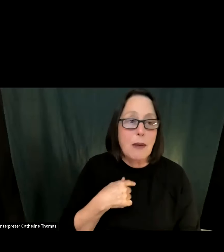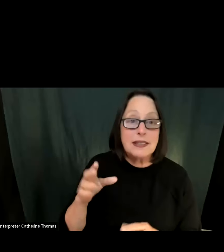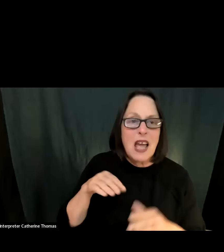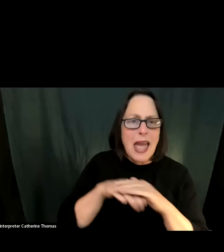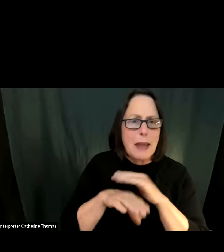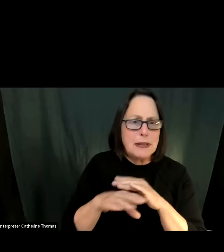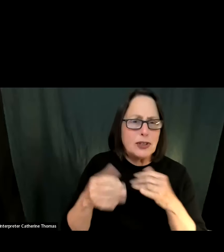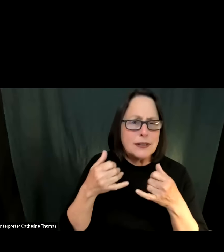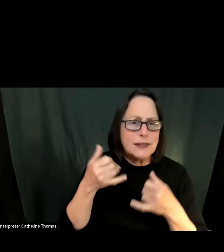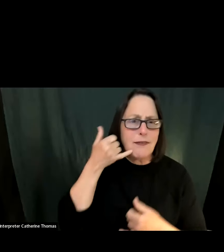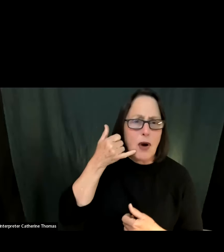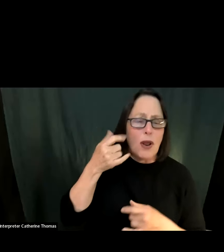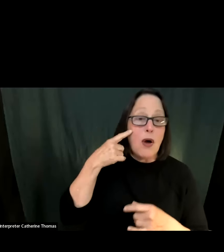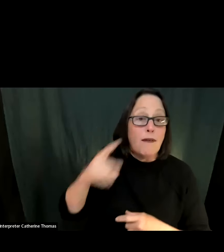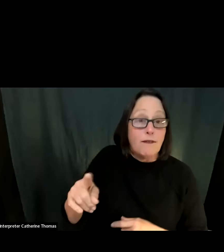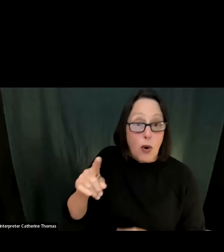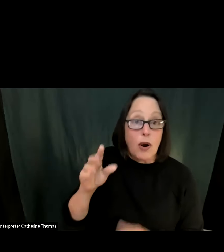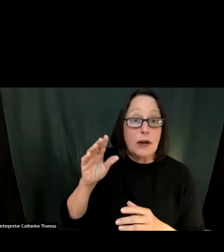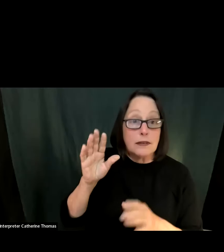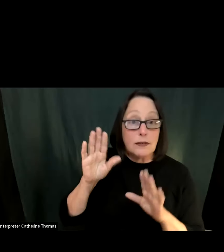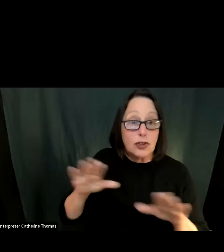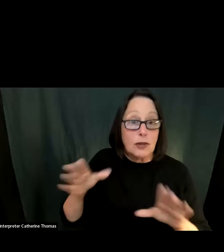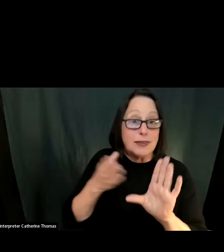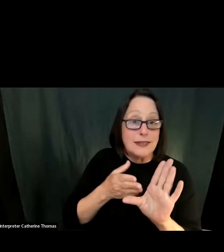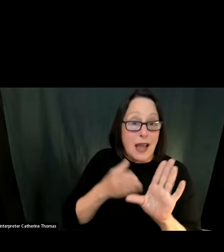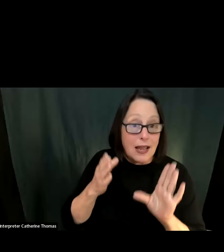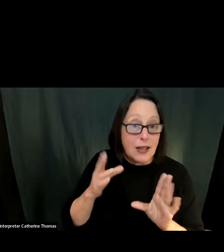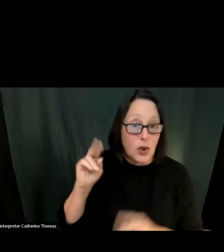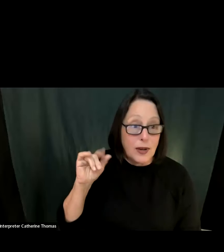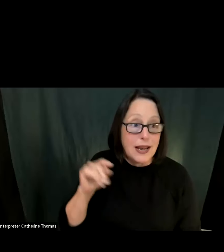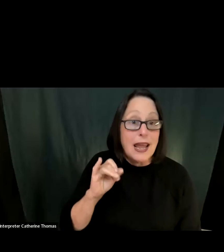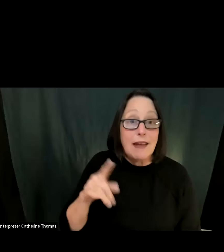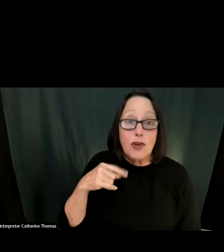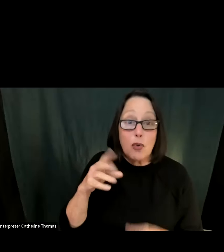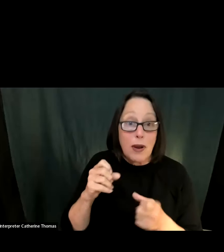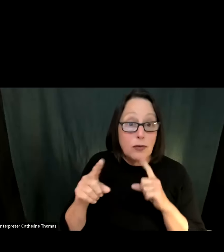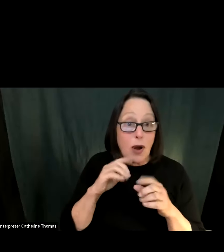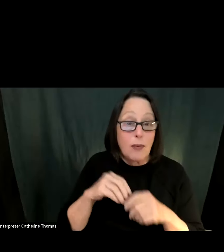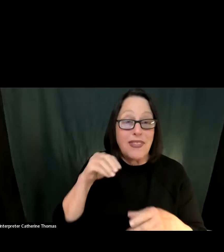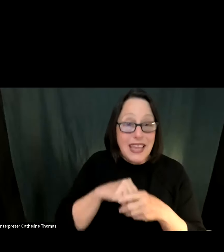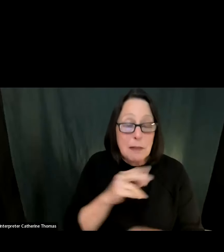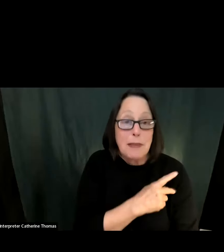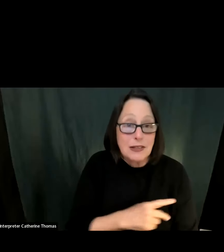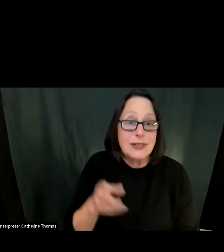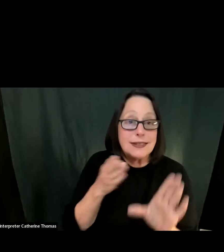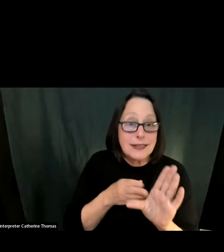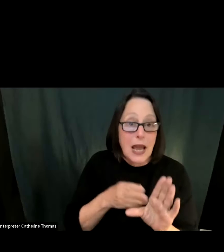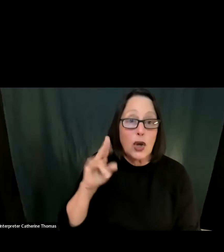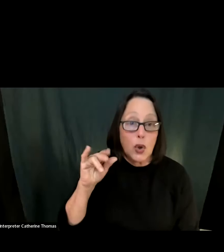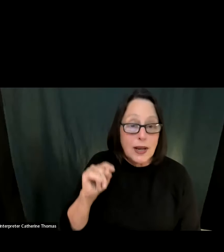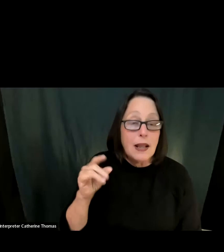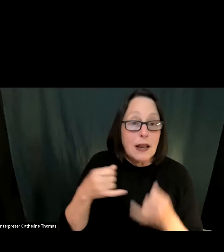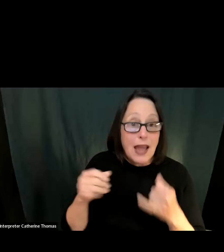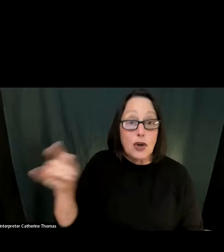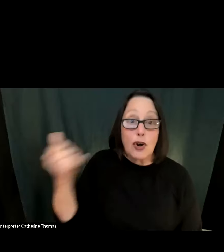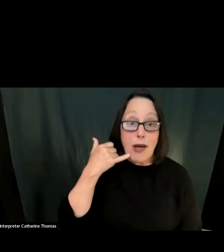was not technically a crisis line, if you're calling the admissions to the inpatient psych unit line, you are struggling with something. And